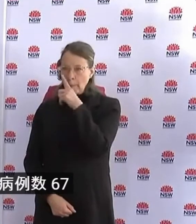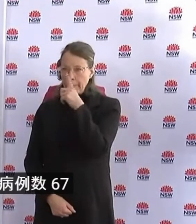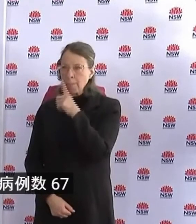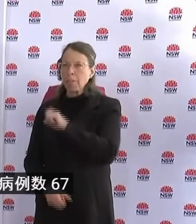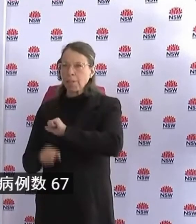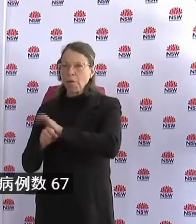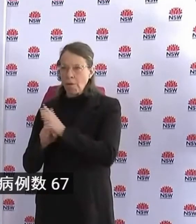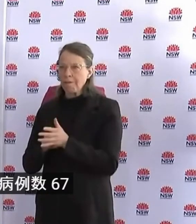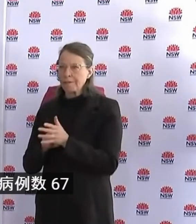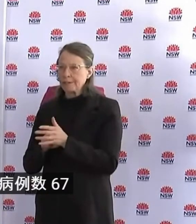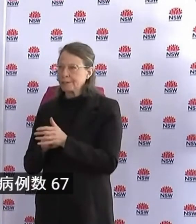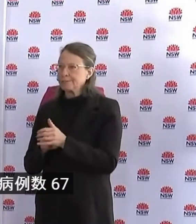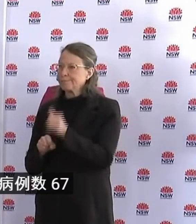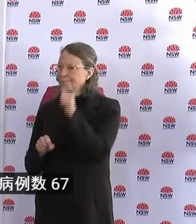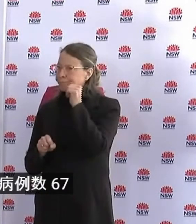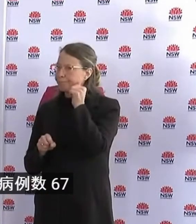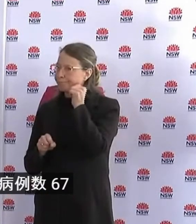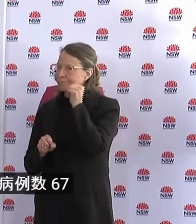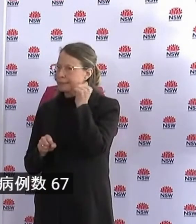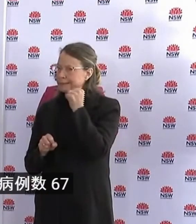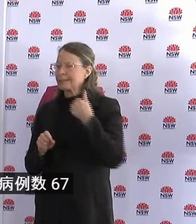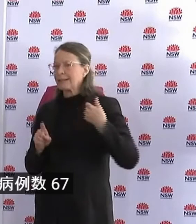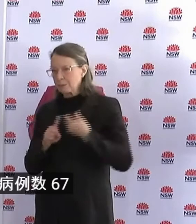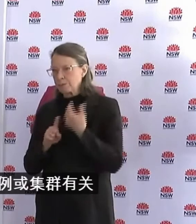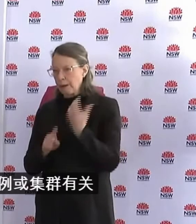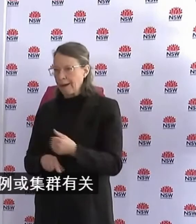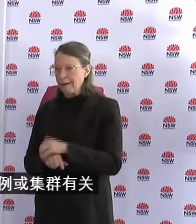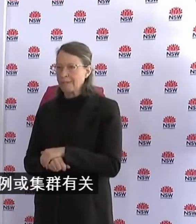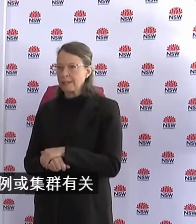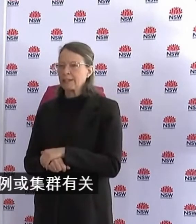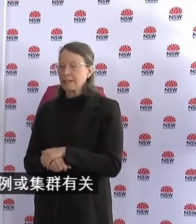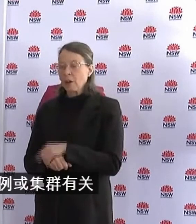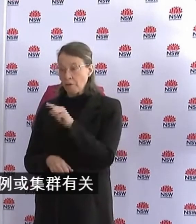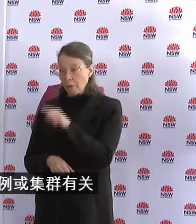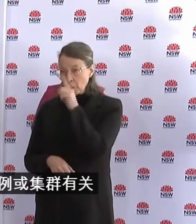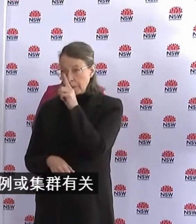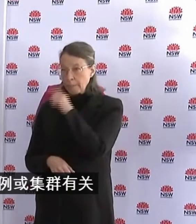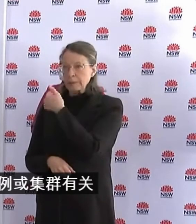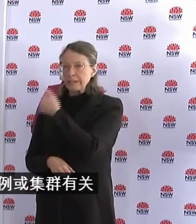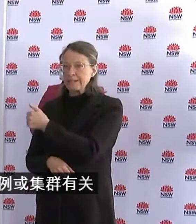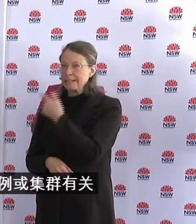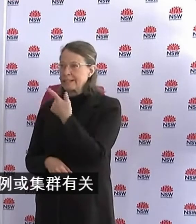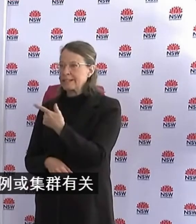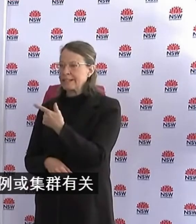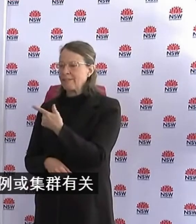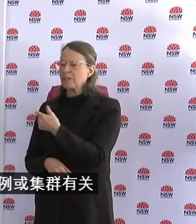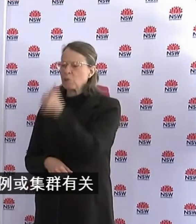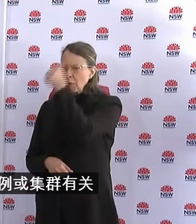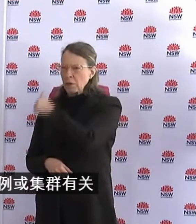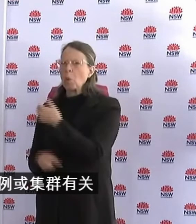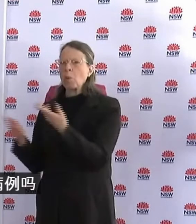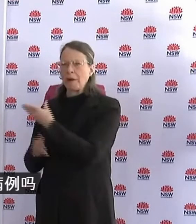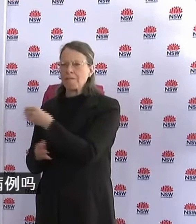South Wales to 8 o'clock last night. 67 of the locally acquired cases are linked to known cases or